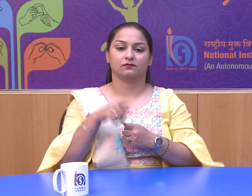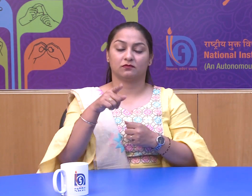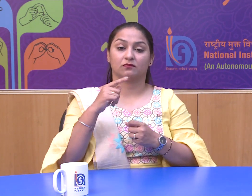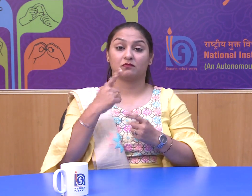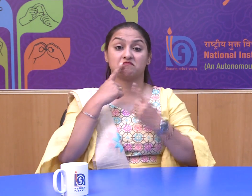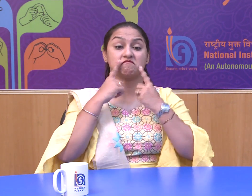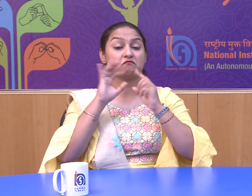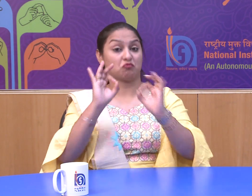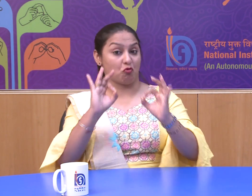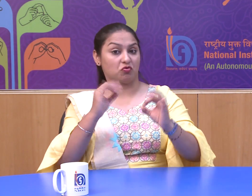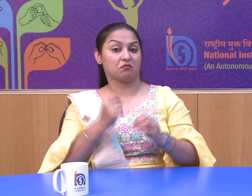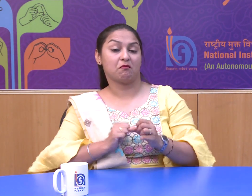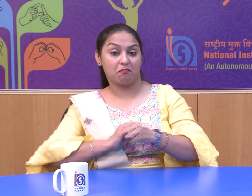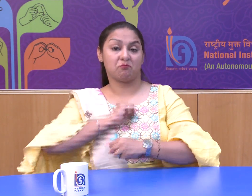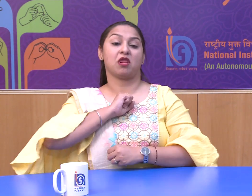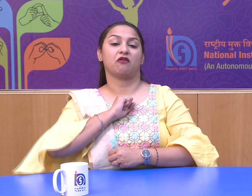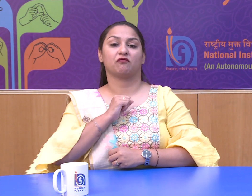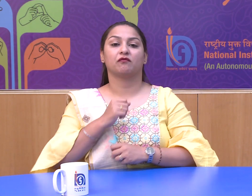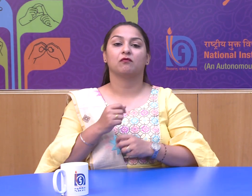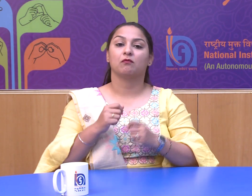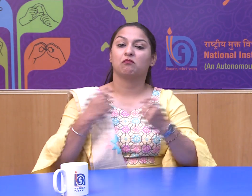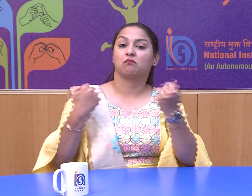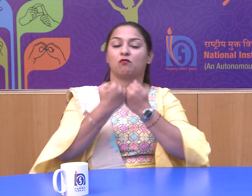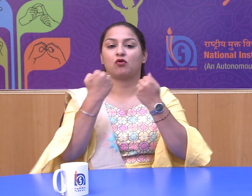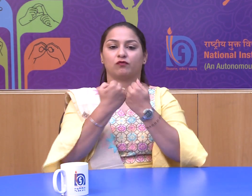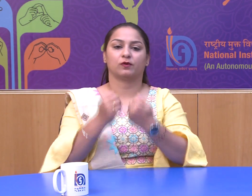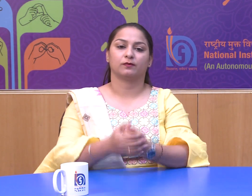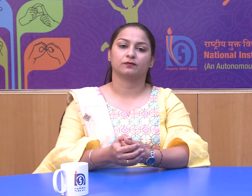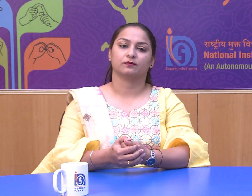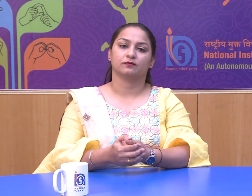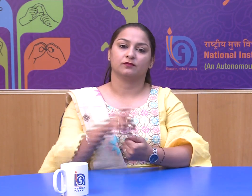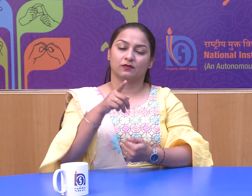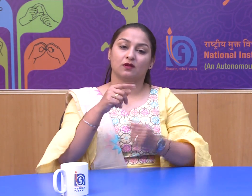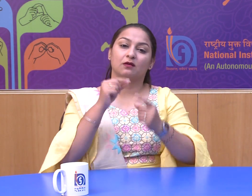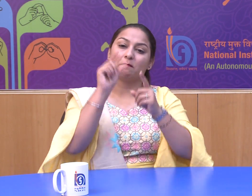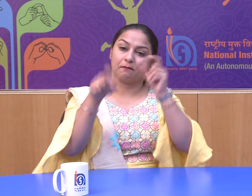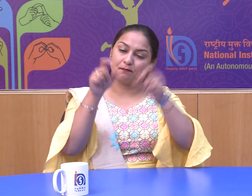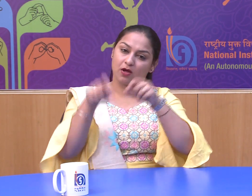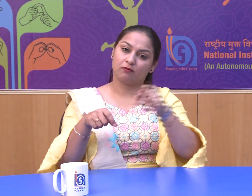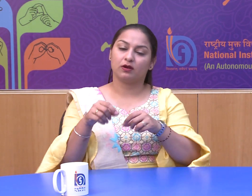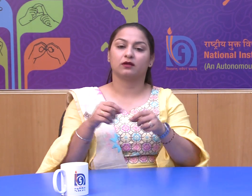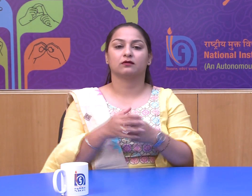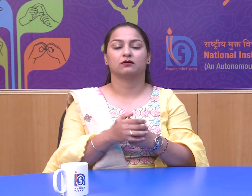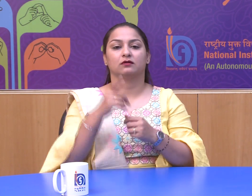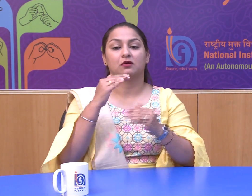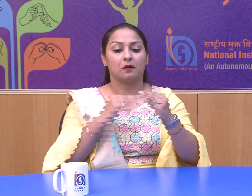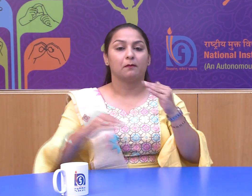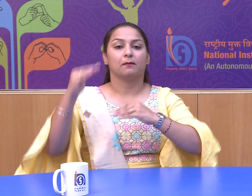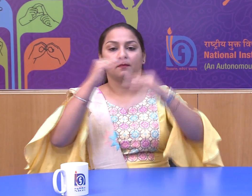warrior. He carried out works of pity and public utility like building